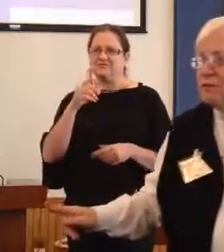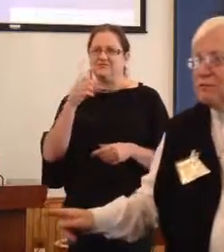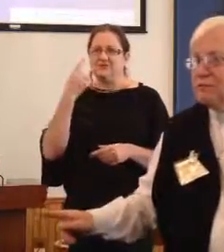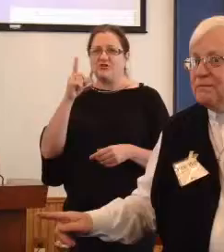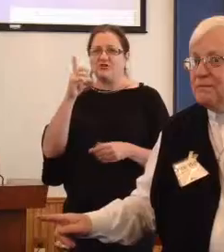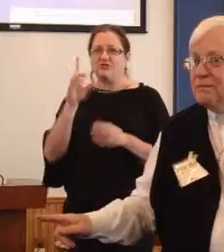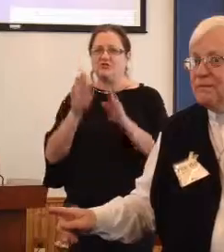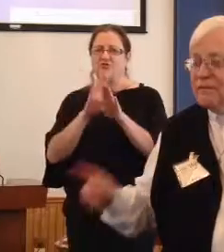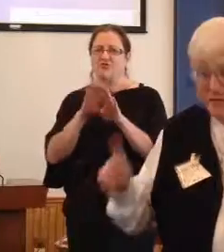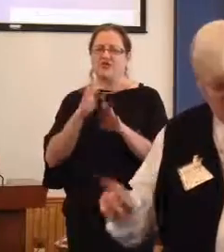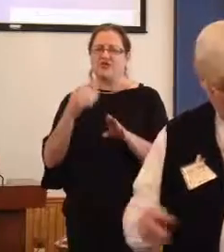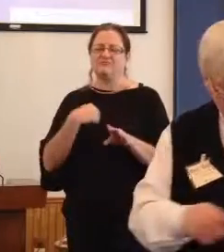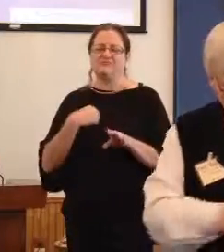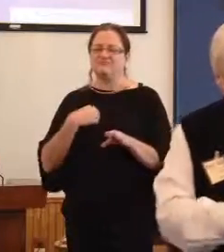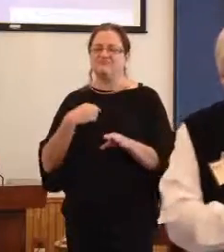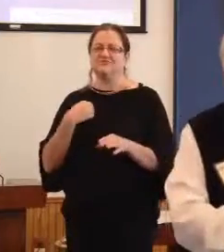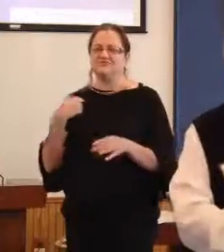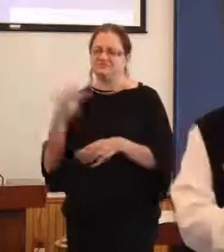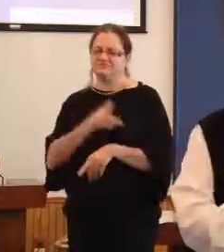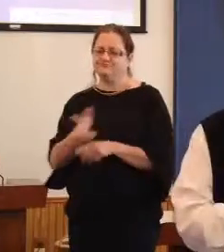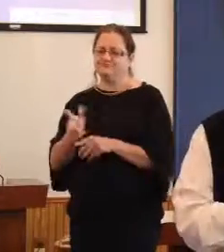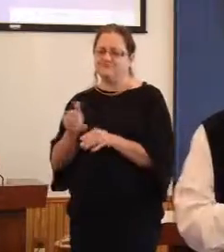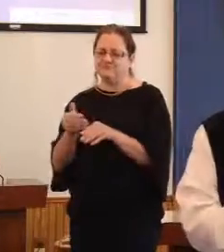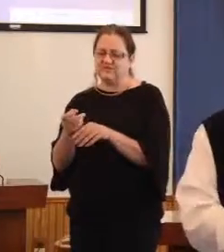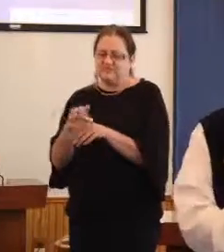crowded. Even when it's crowded.